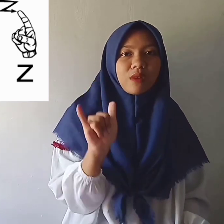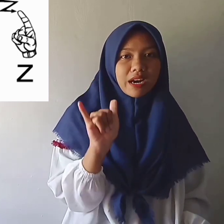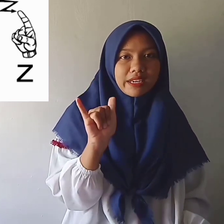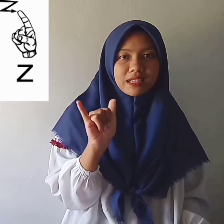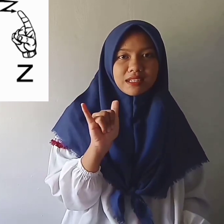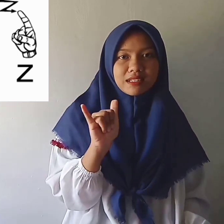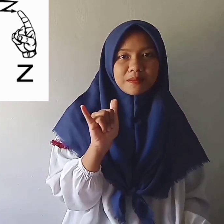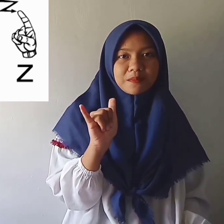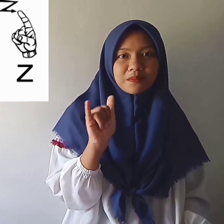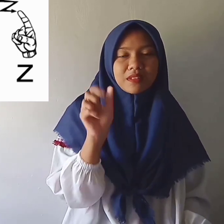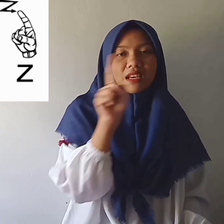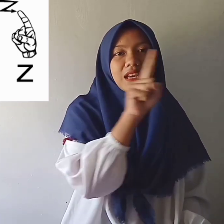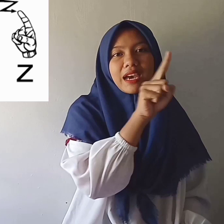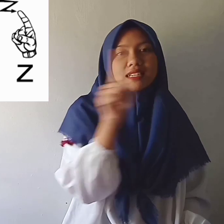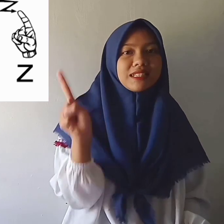Y, and Z.